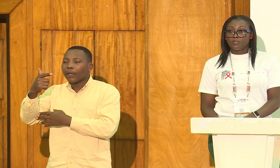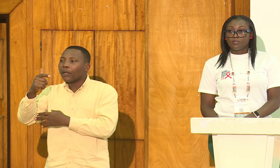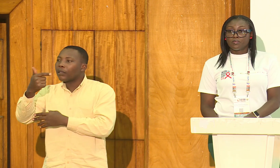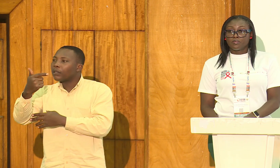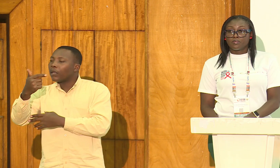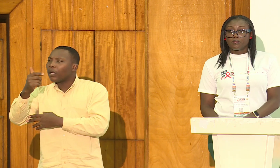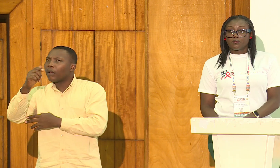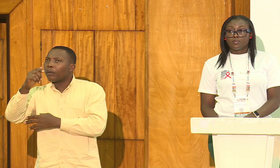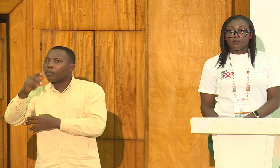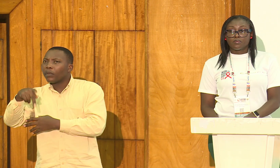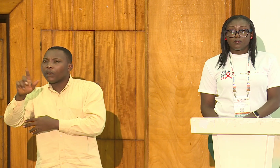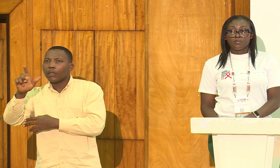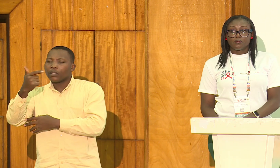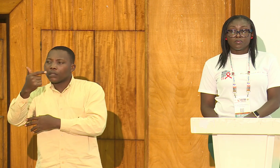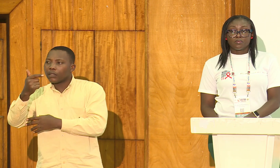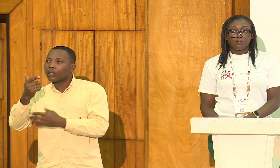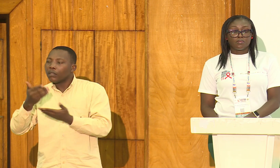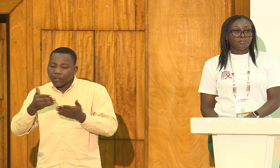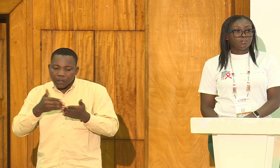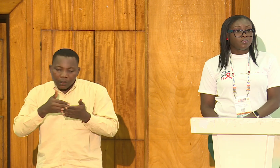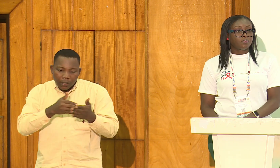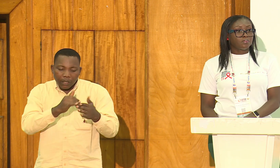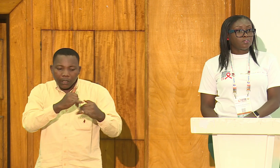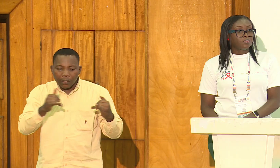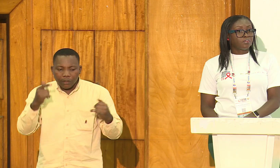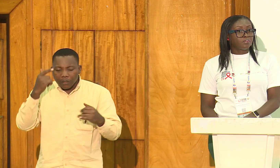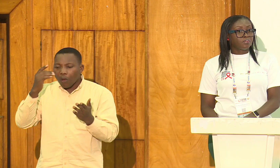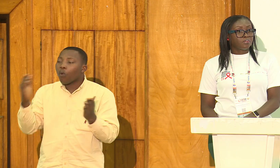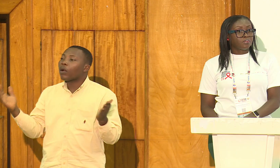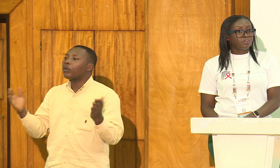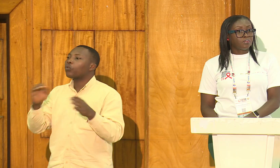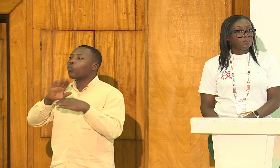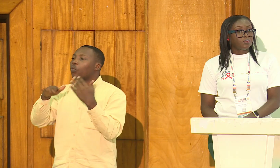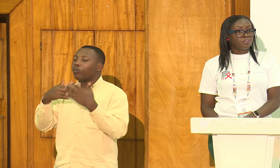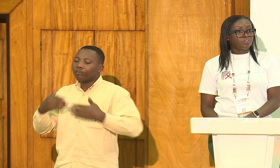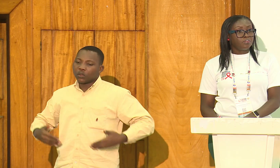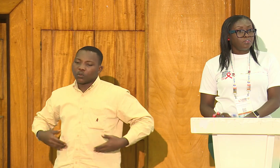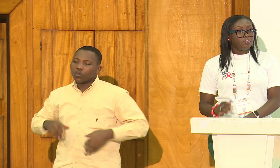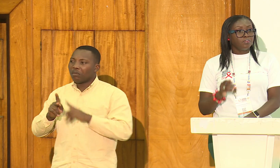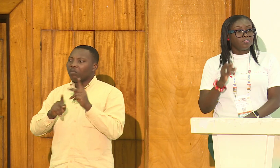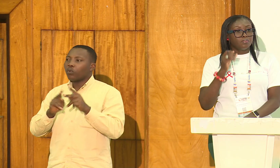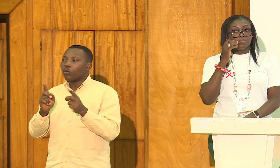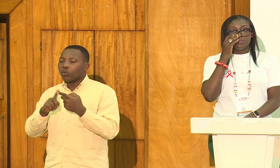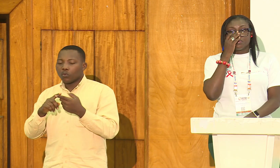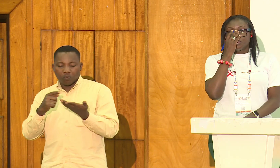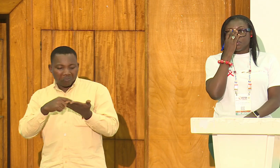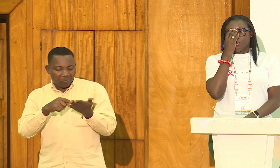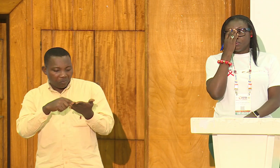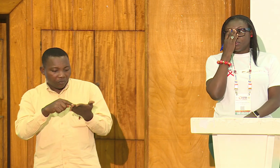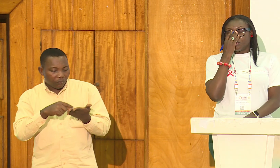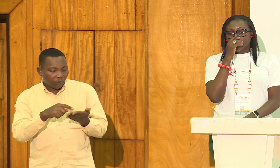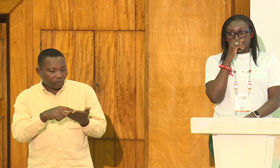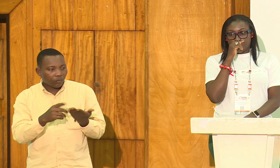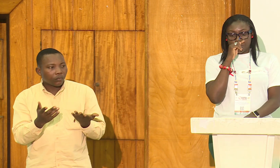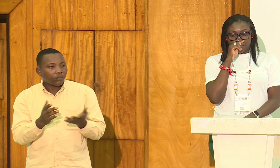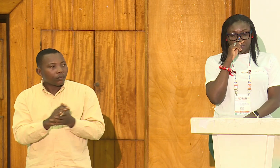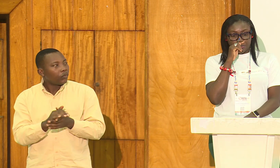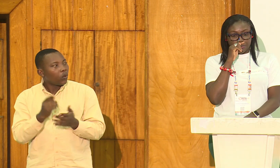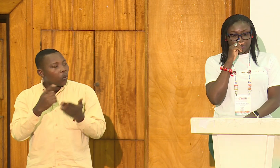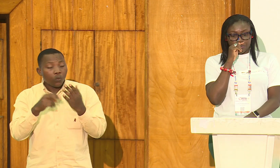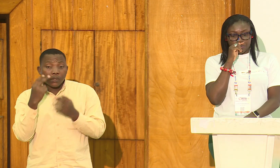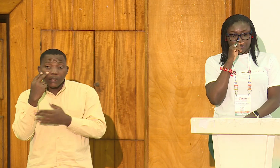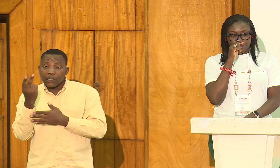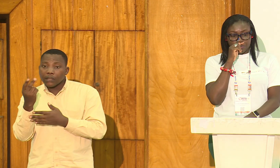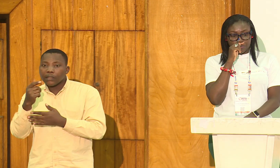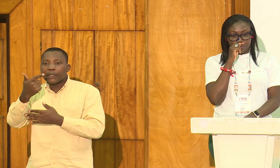encourage for most people to look at. And what we are seeing now is GLPs are another test